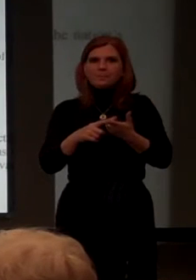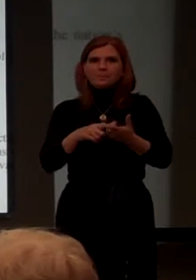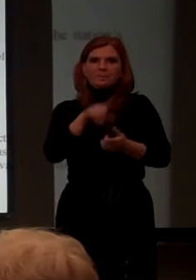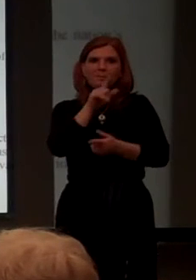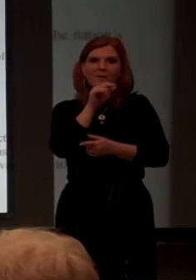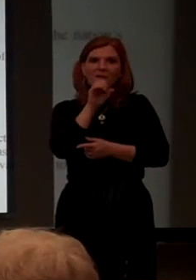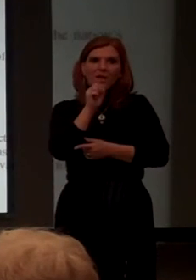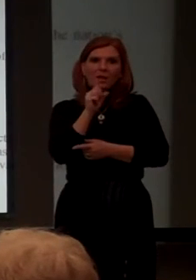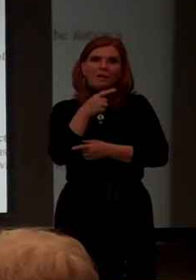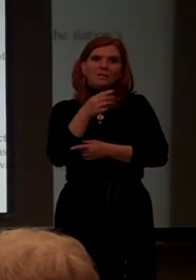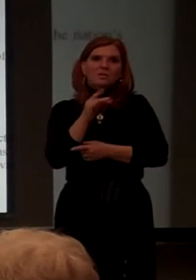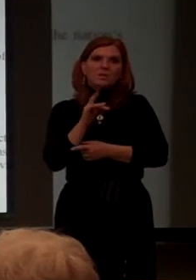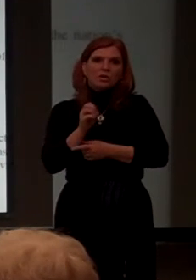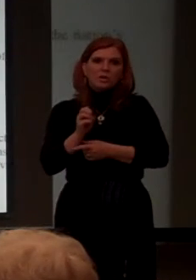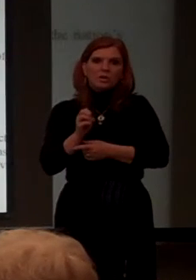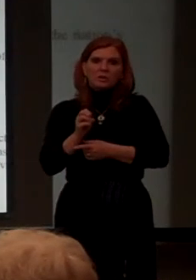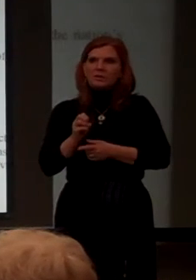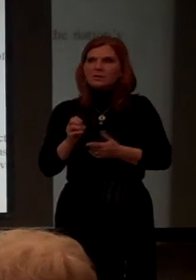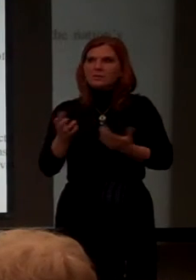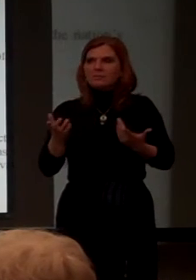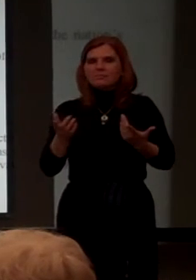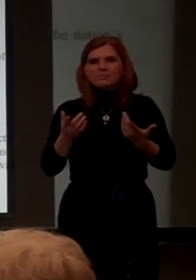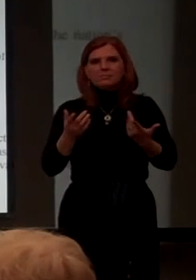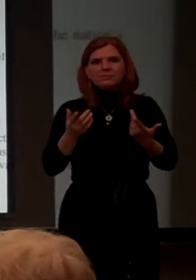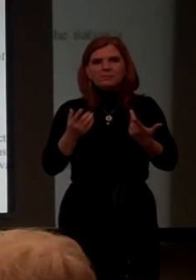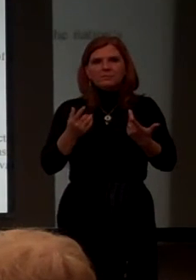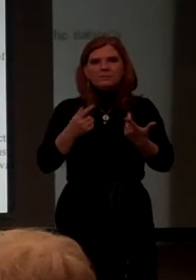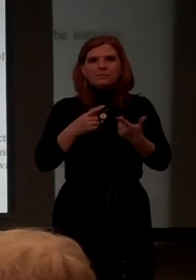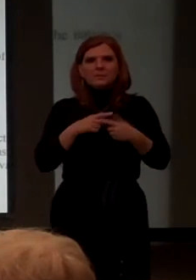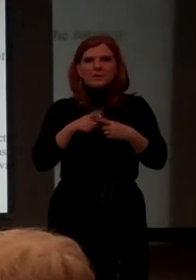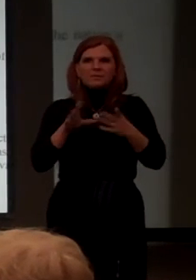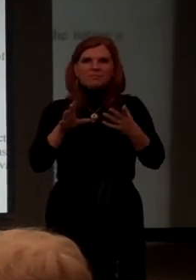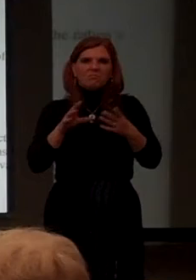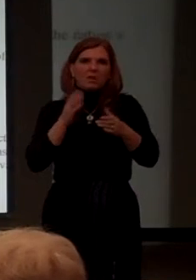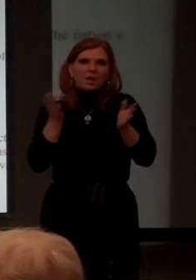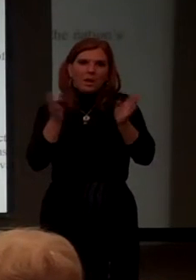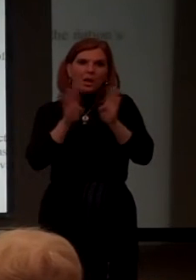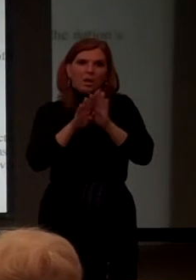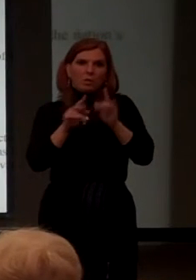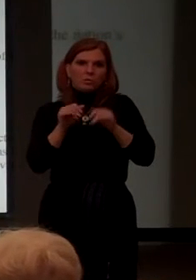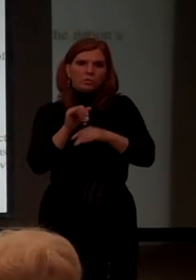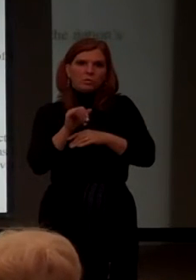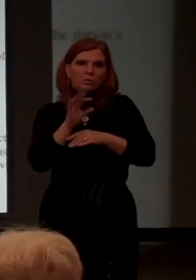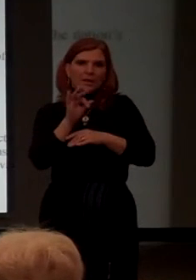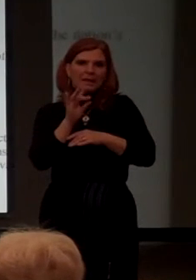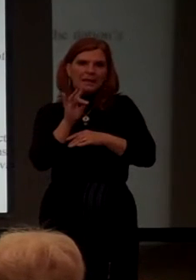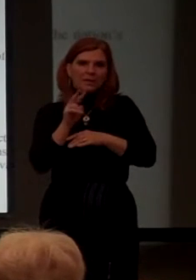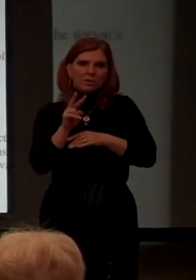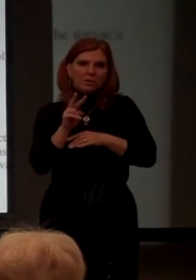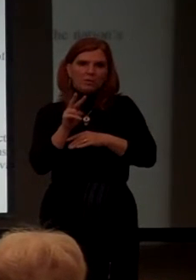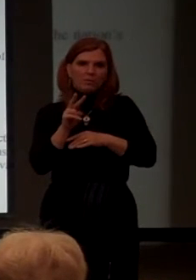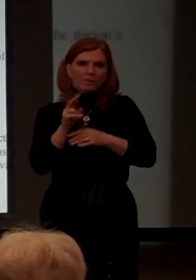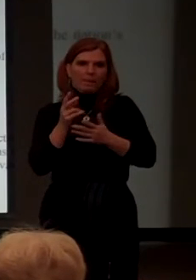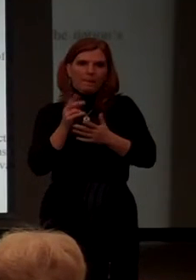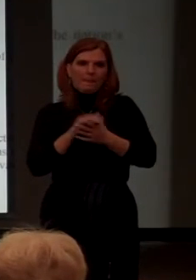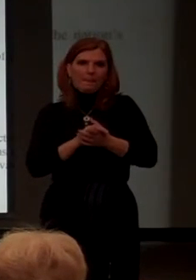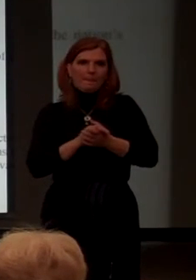LS Goods. Well, theirs were internal problems, but they closed in '82. And you have